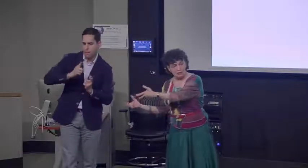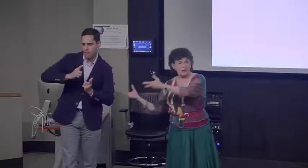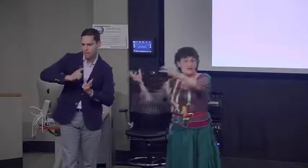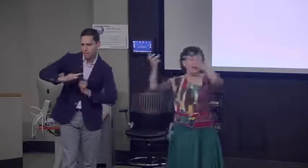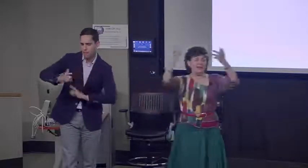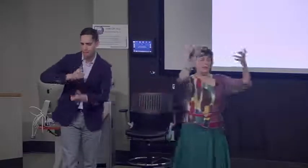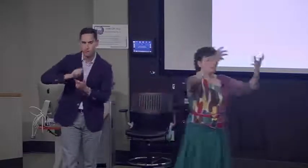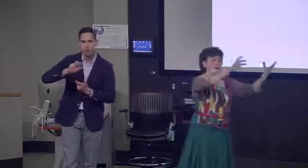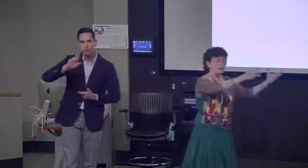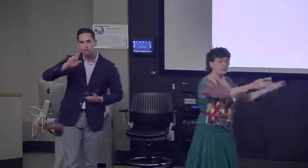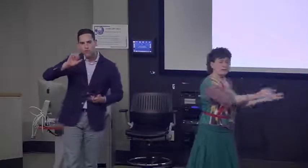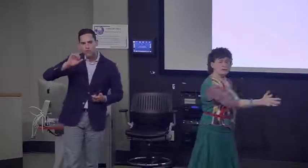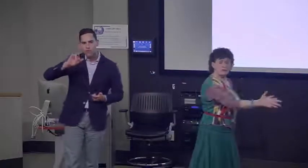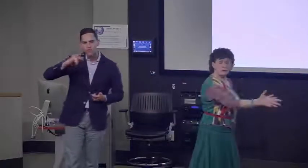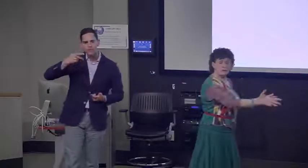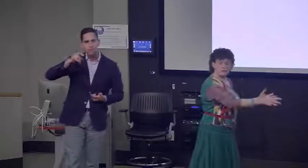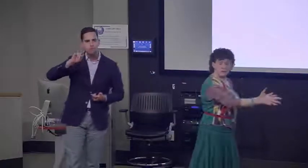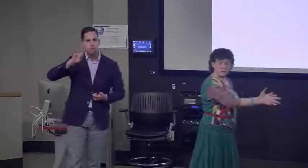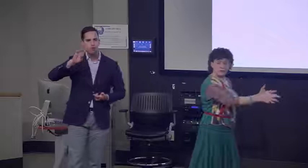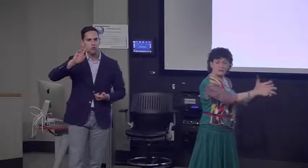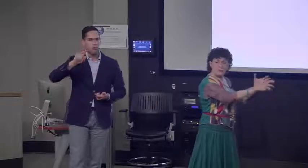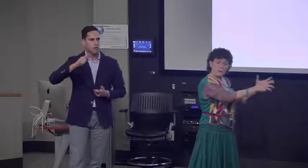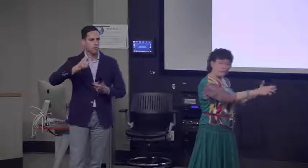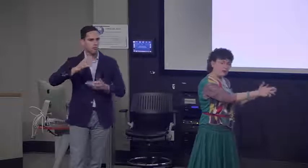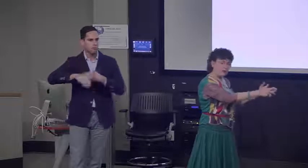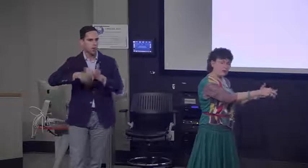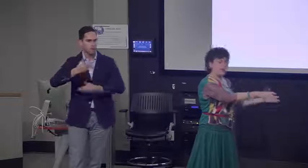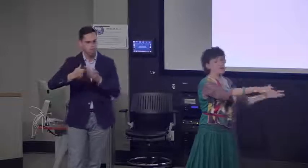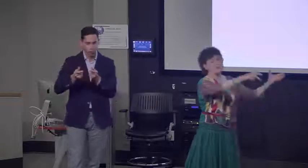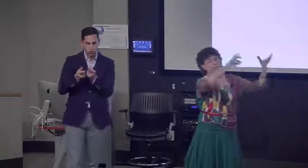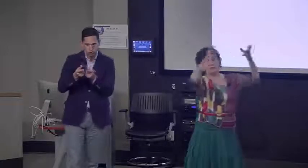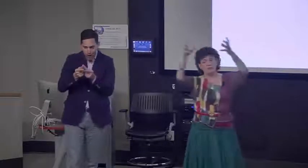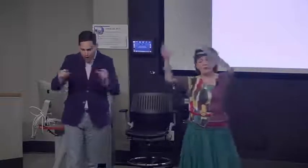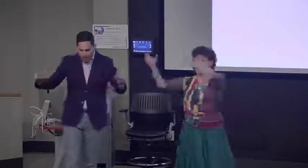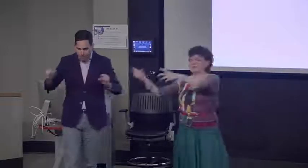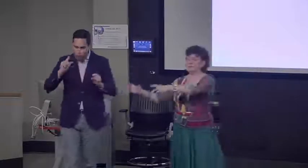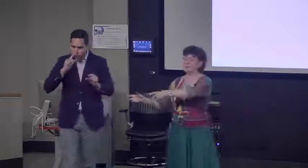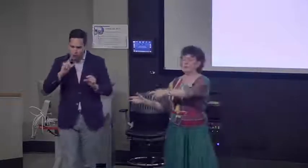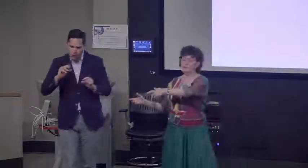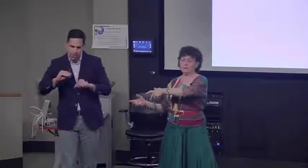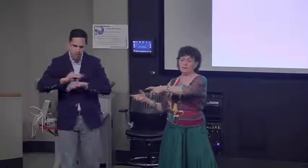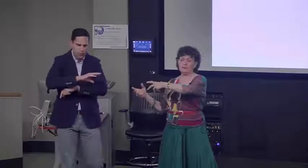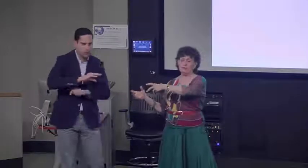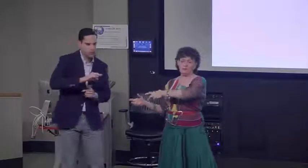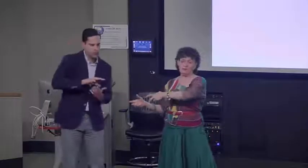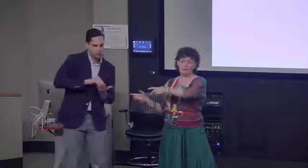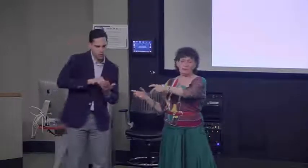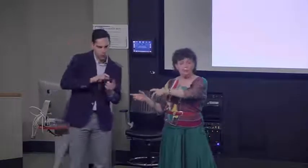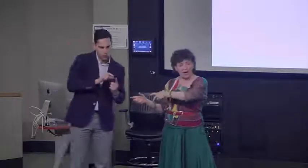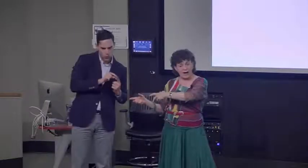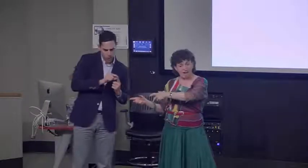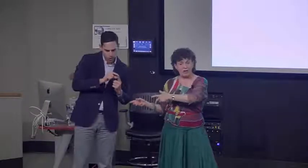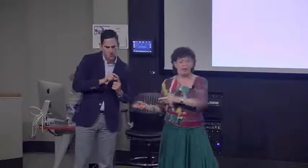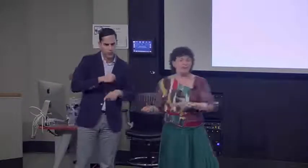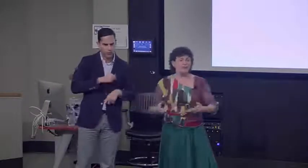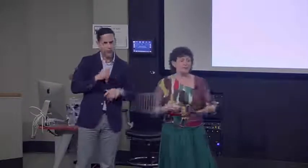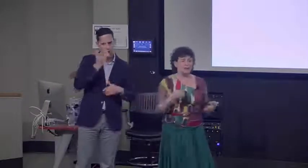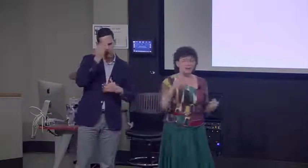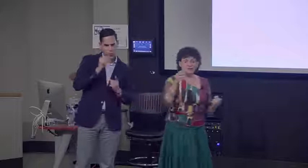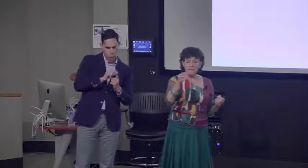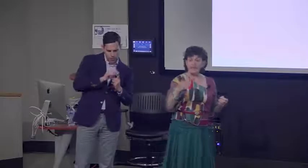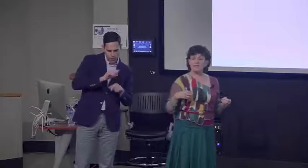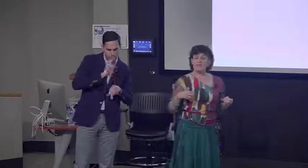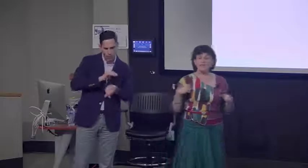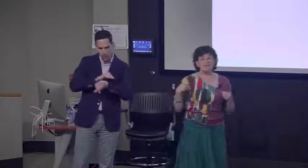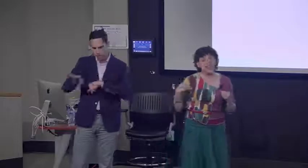Grammar can be used to learn words, and words can help you learn grammar. So